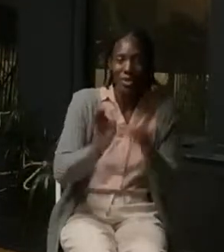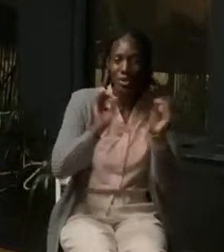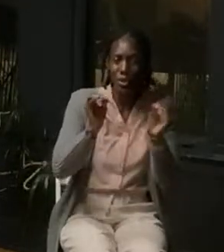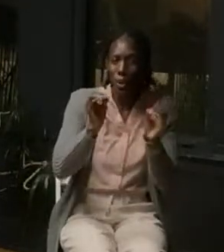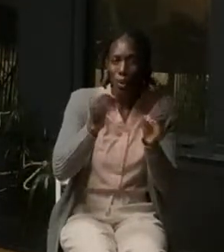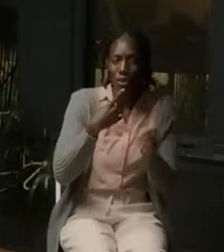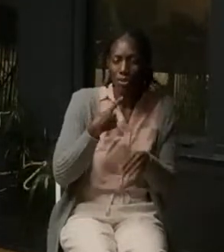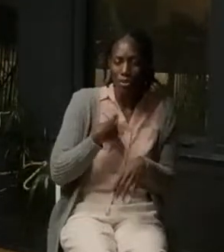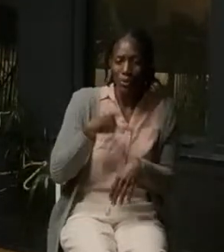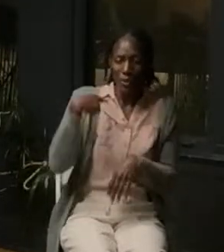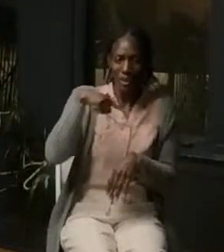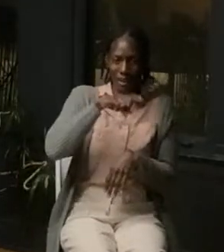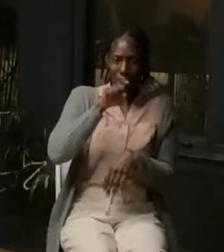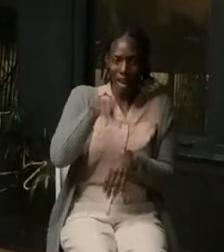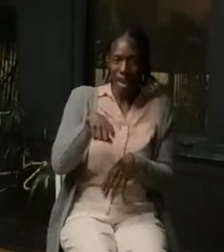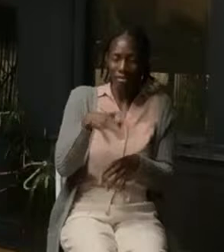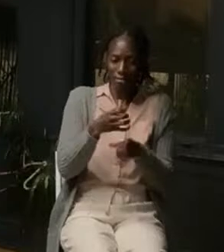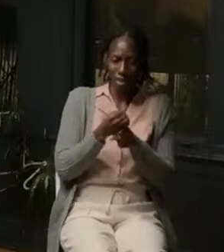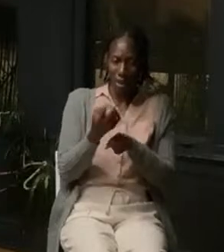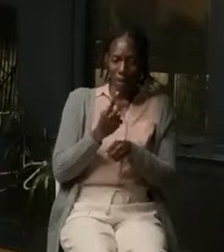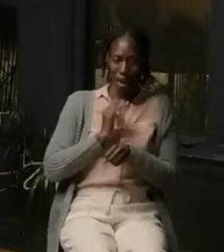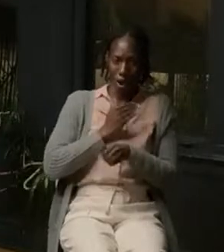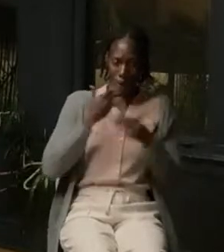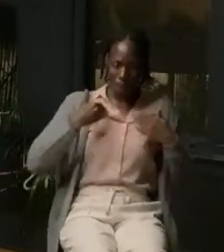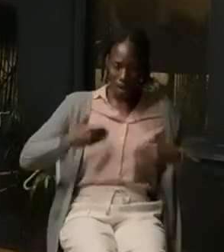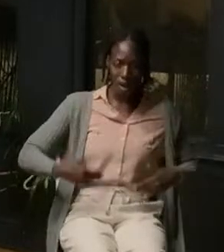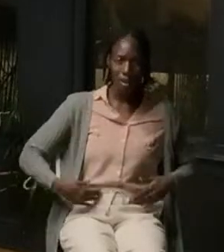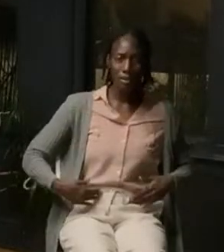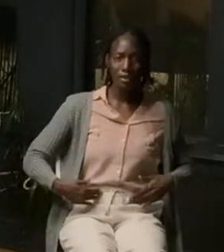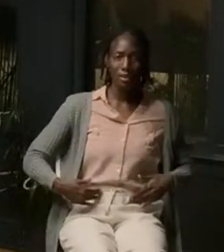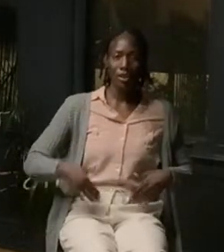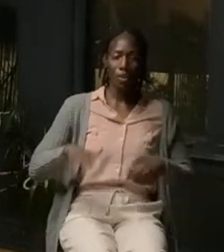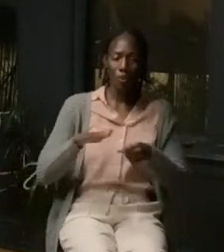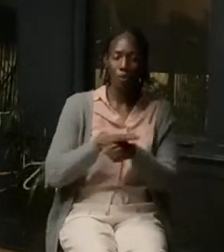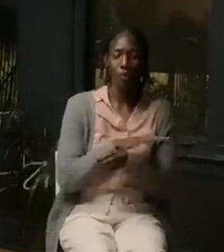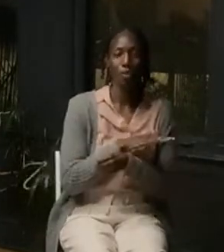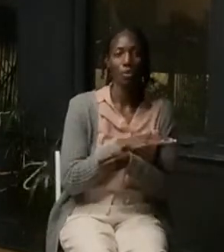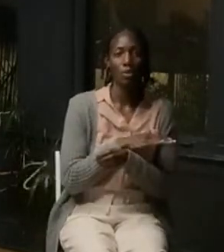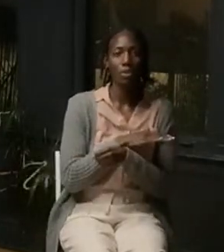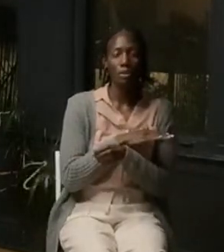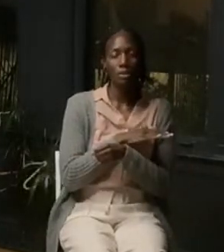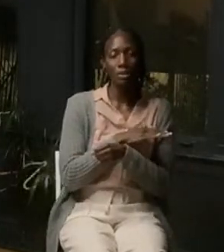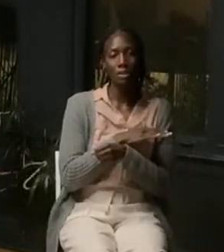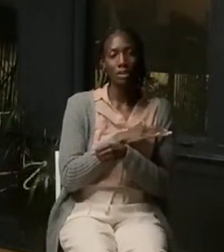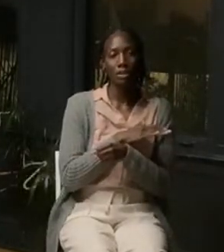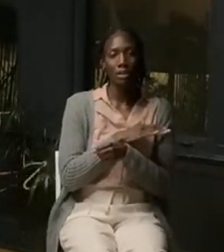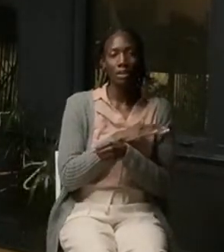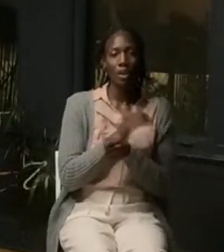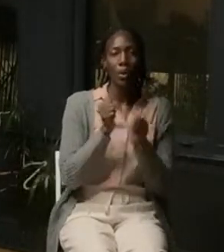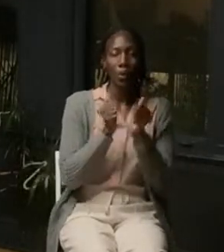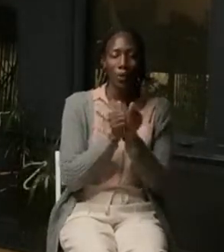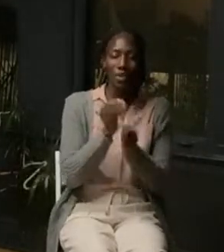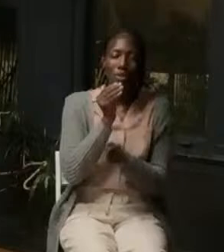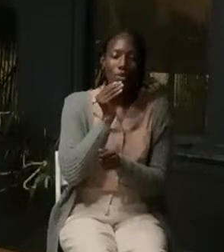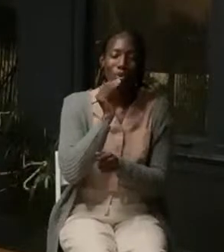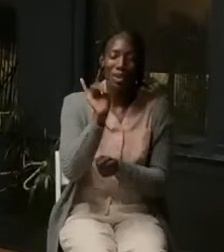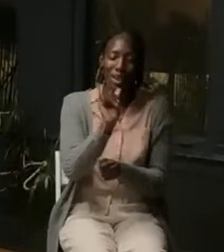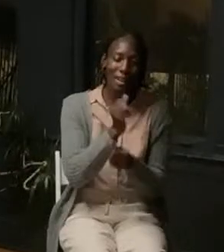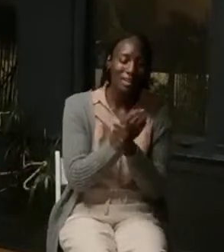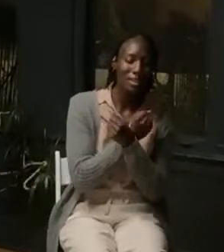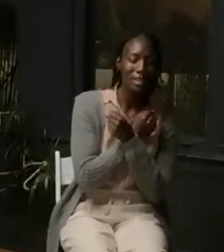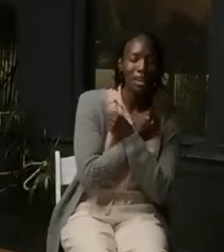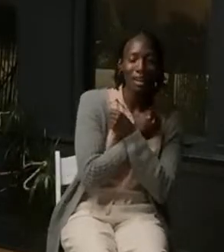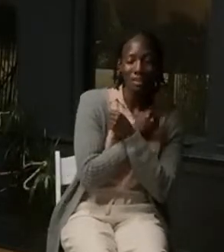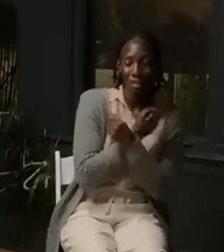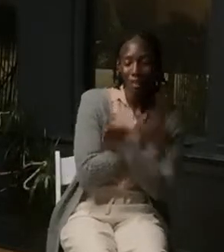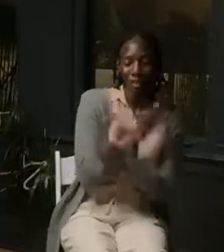our bodies at the door, full on the bounty of food like love and love